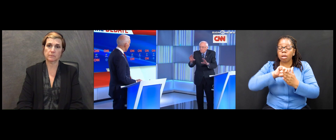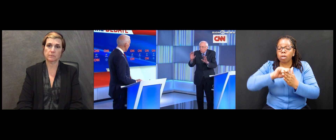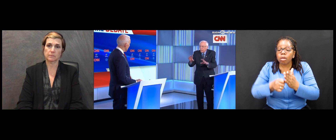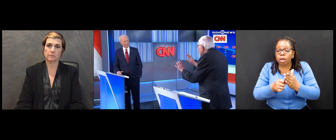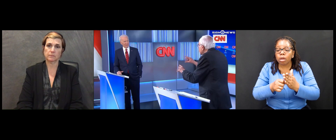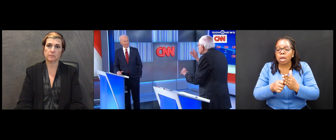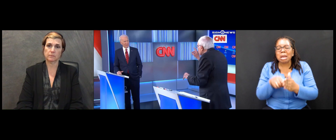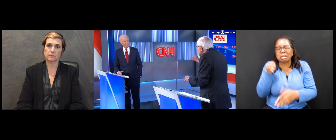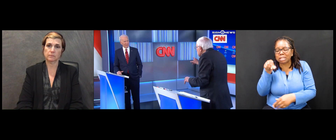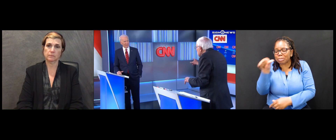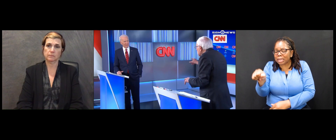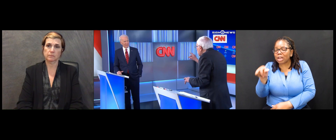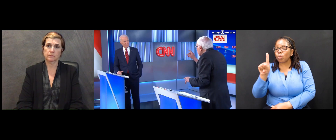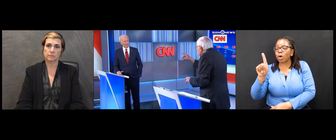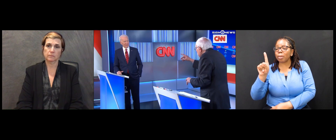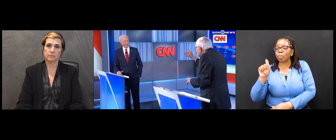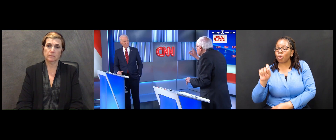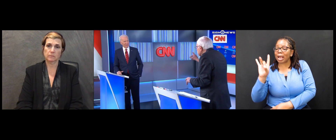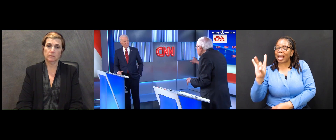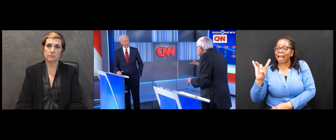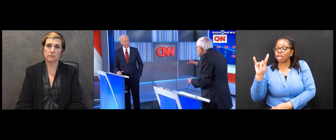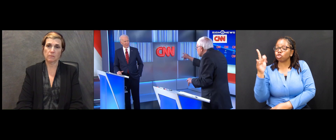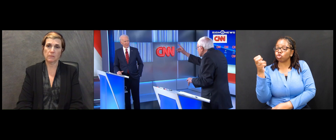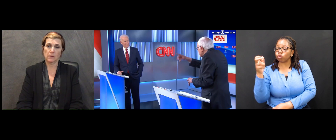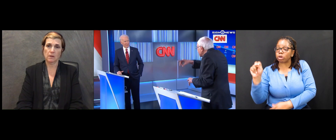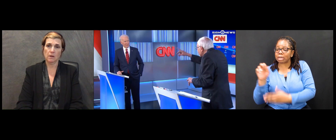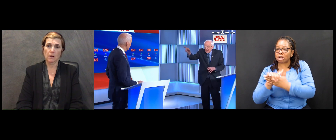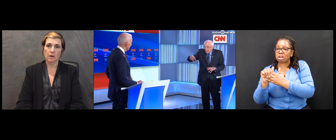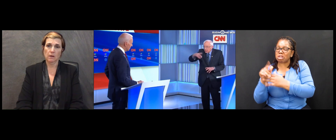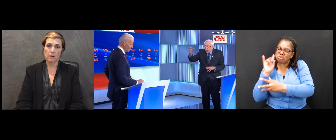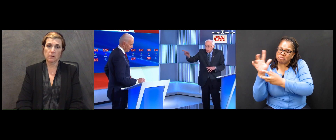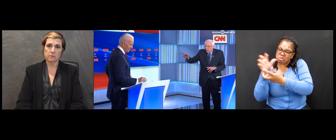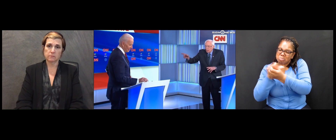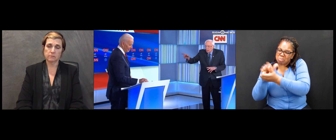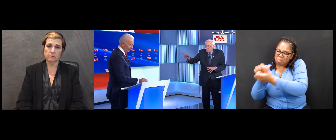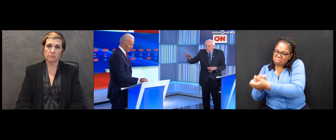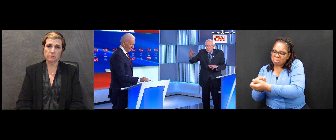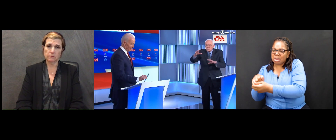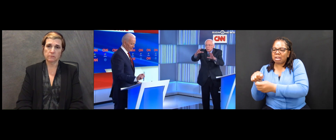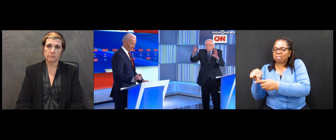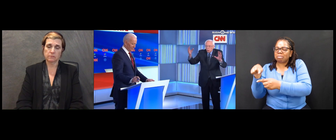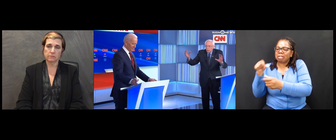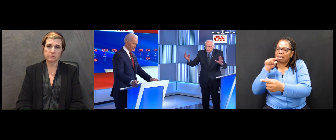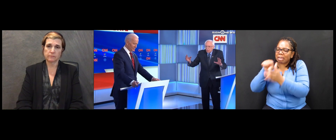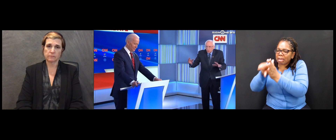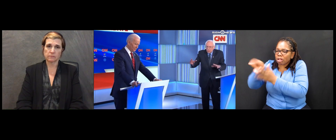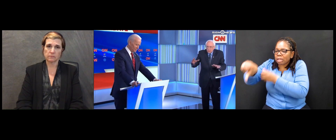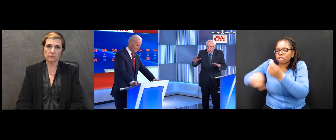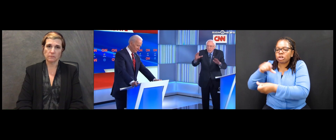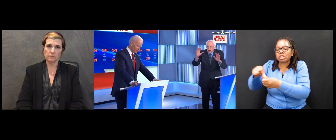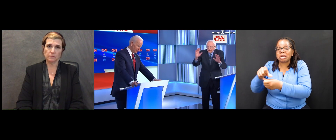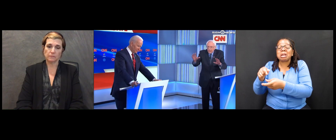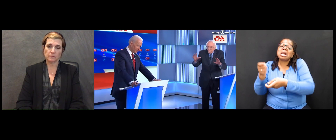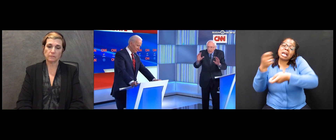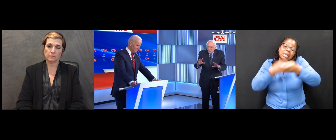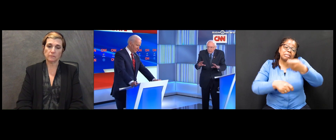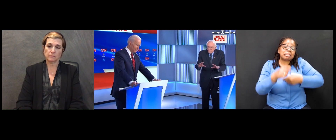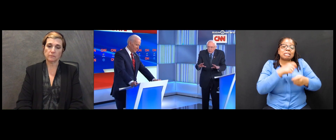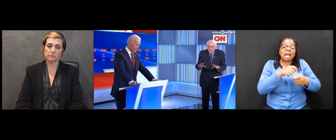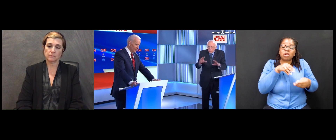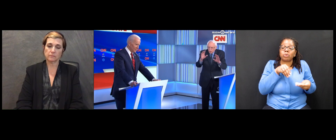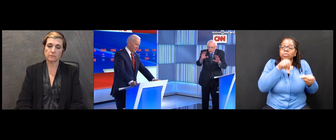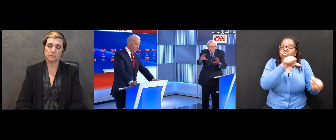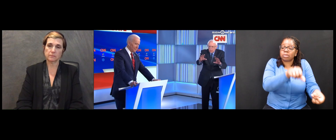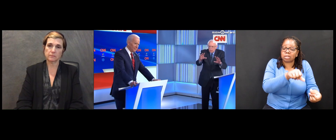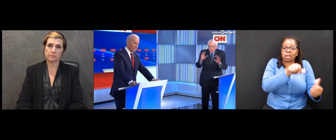spending $1.8 trillion on weapons of destruction designed to kill each other, maybe we should pool our resources and fight our common